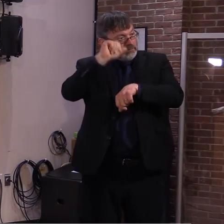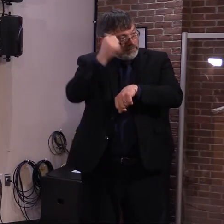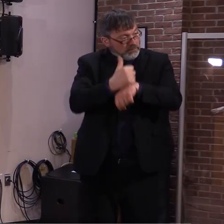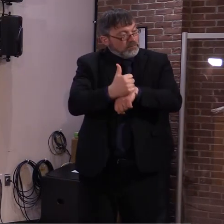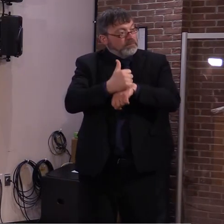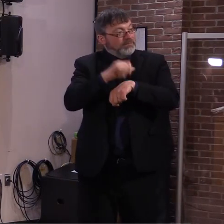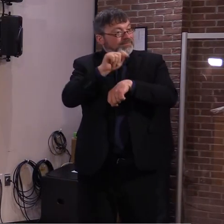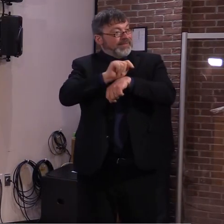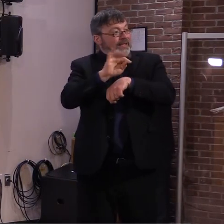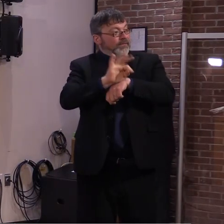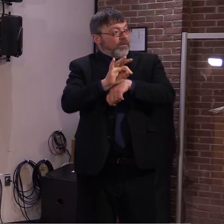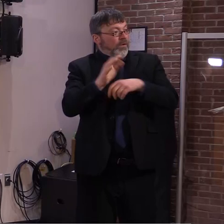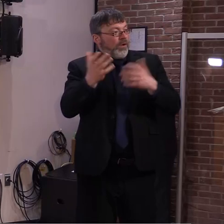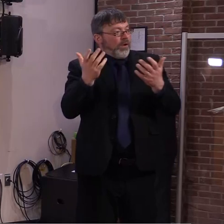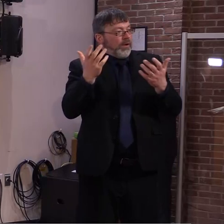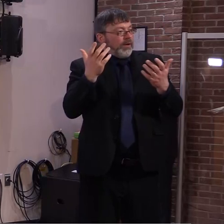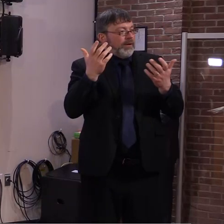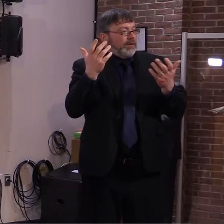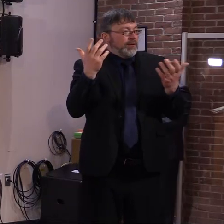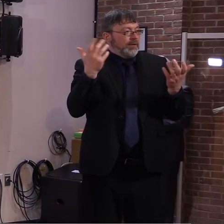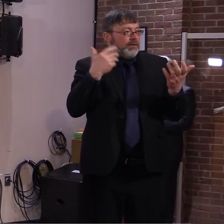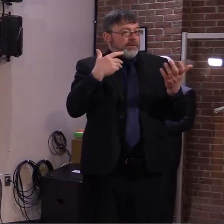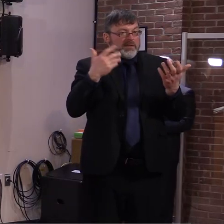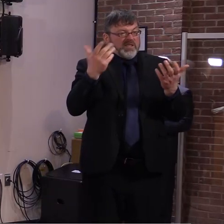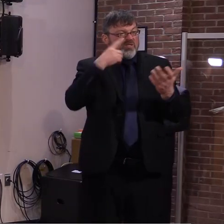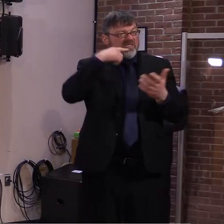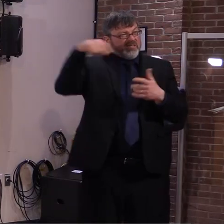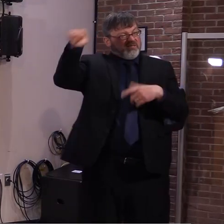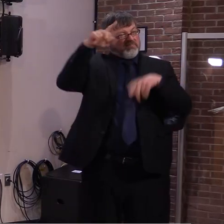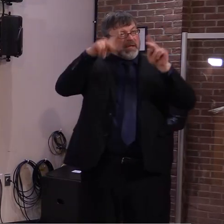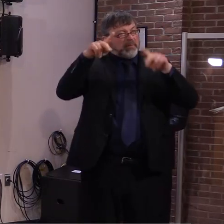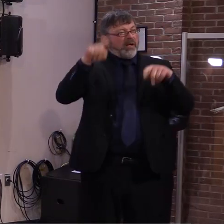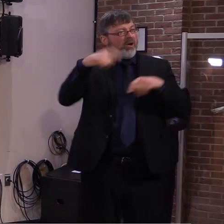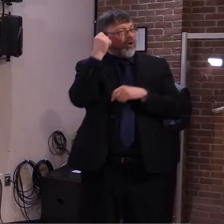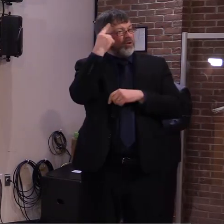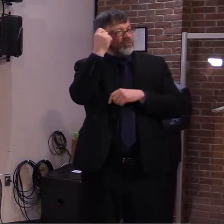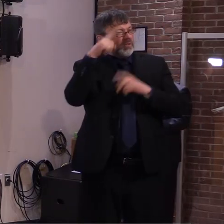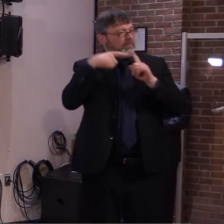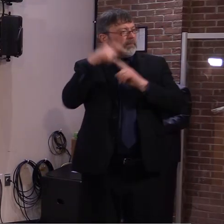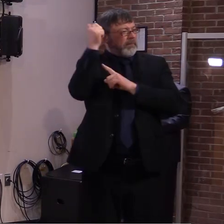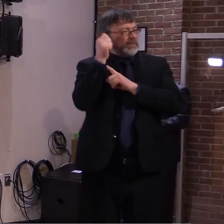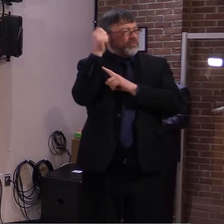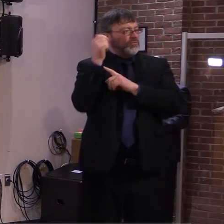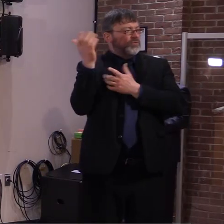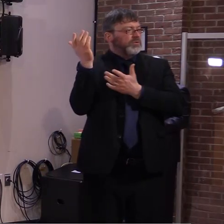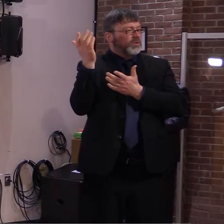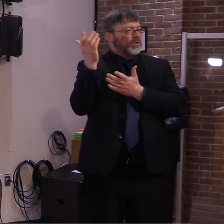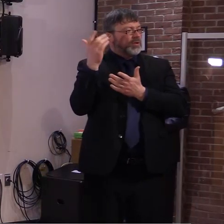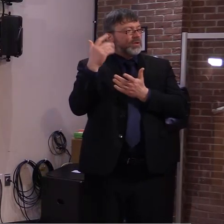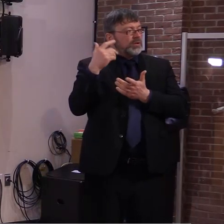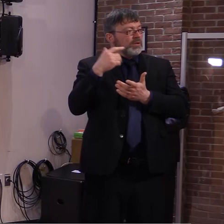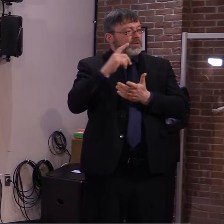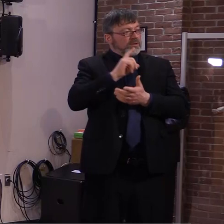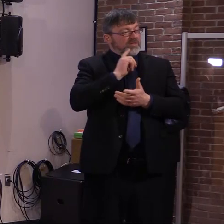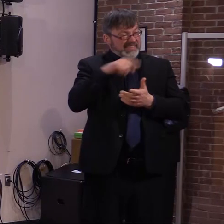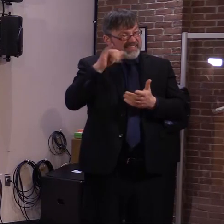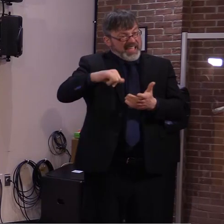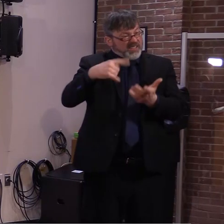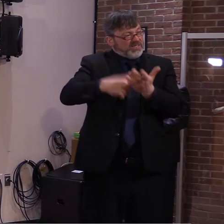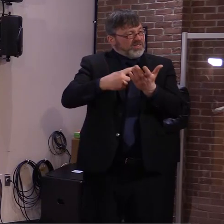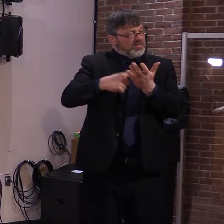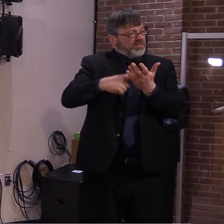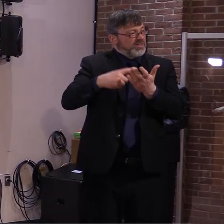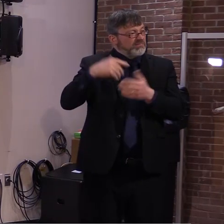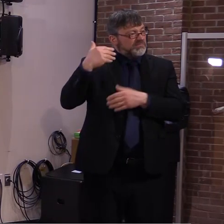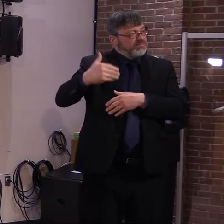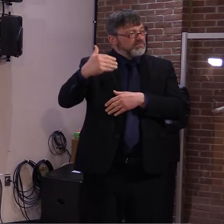more education, because when you start talking about pensions and OPEBs and, you know, you start